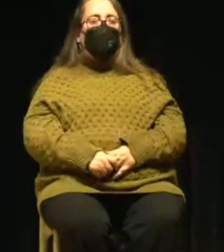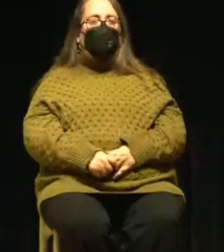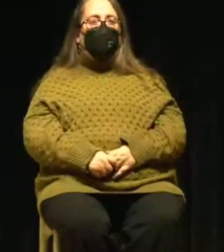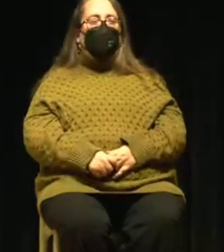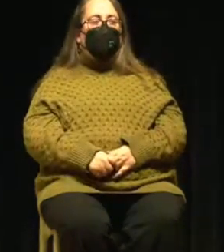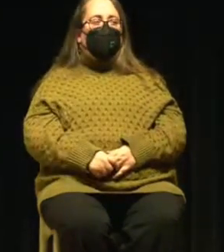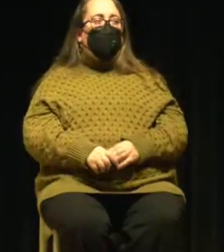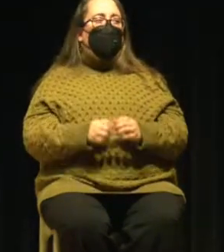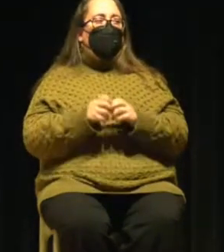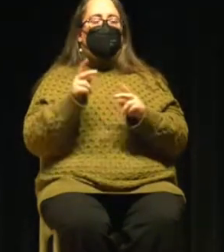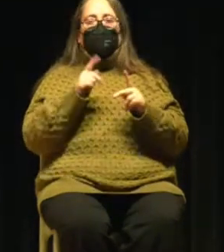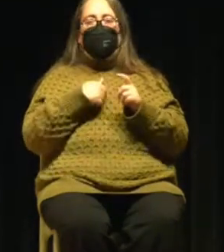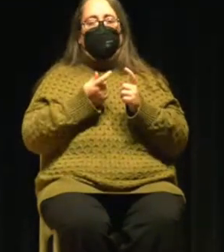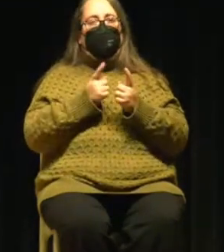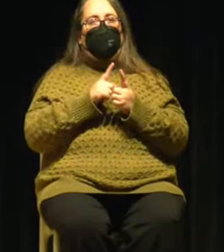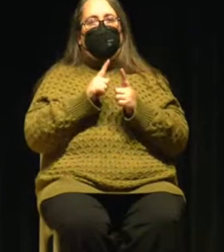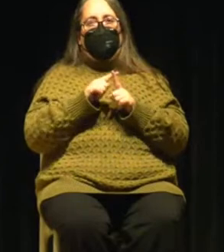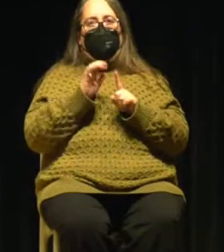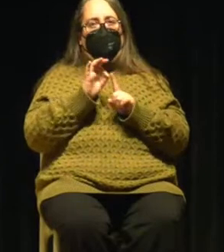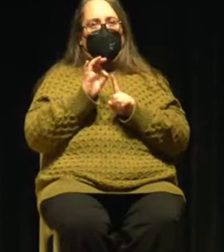that I've met from Pakistan,